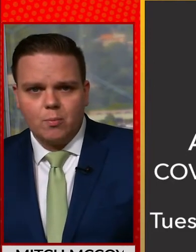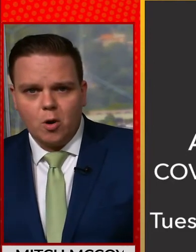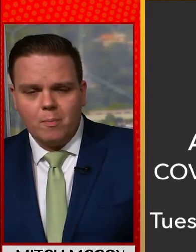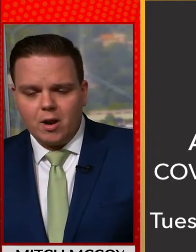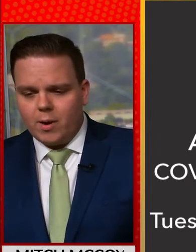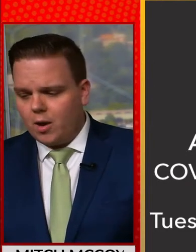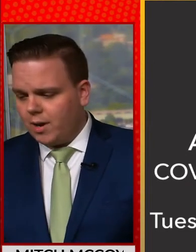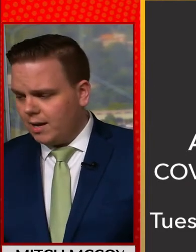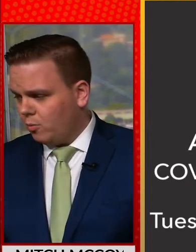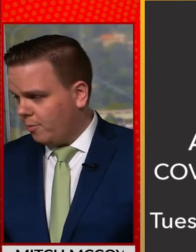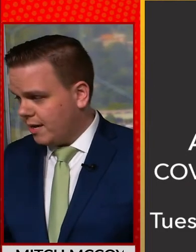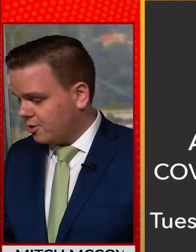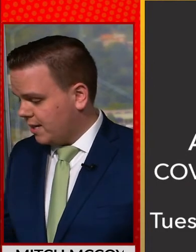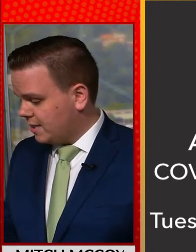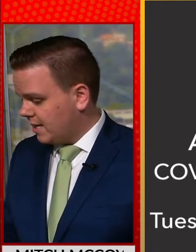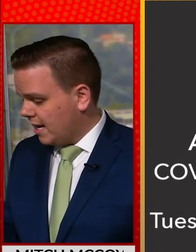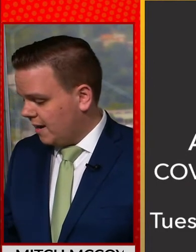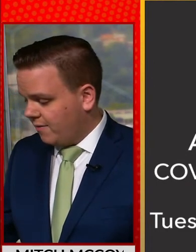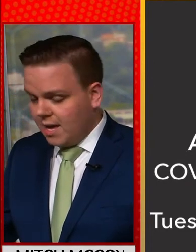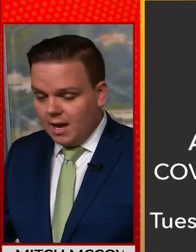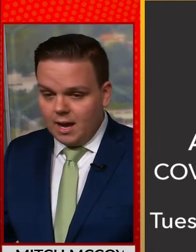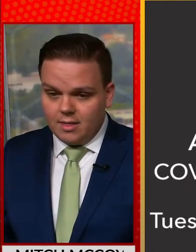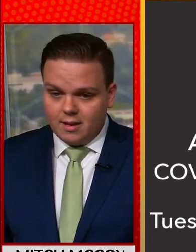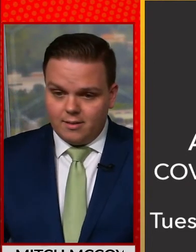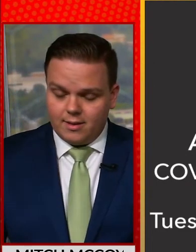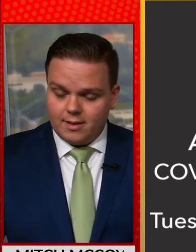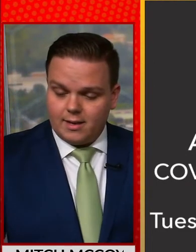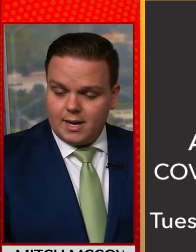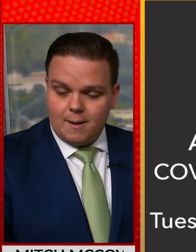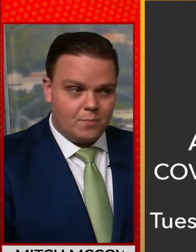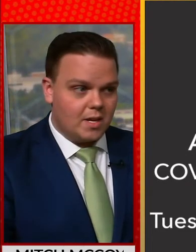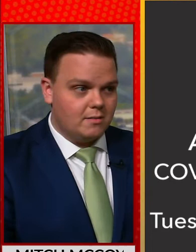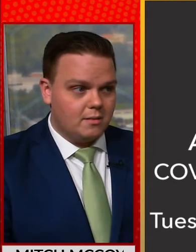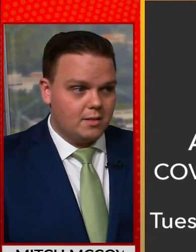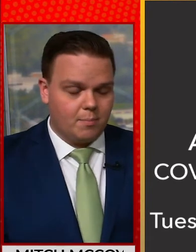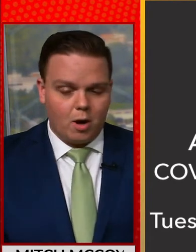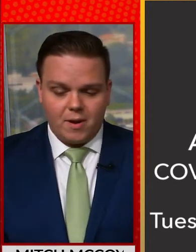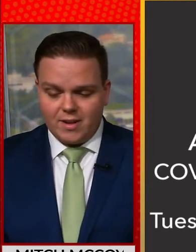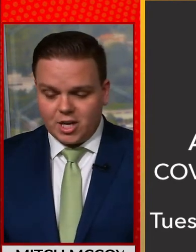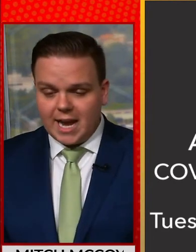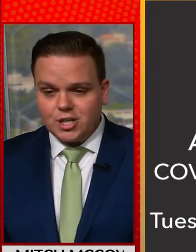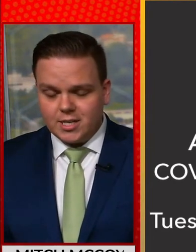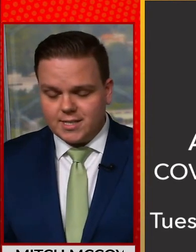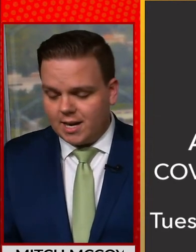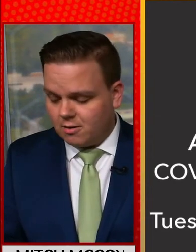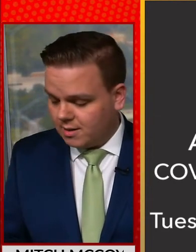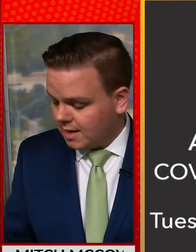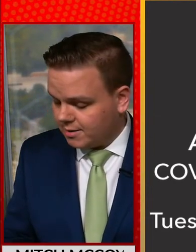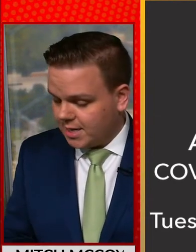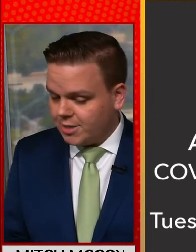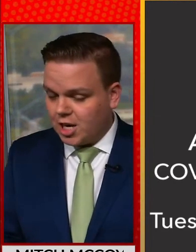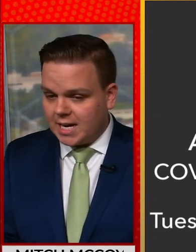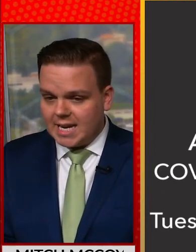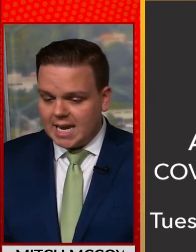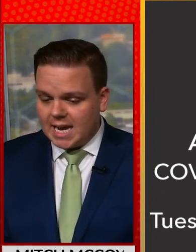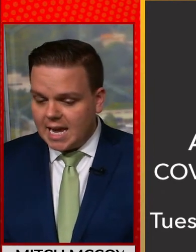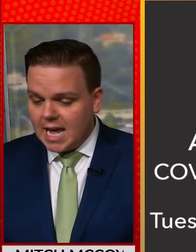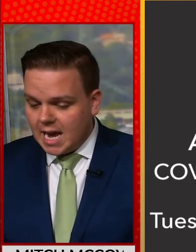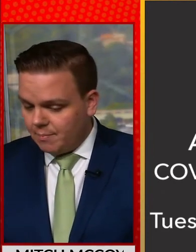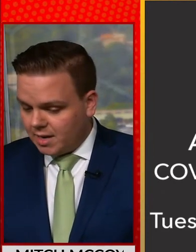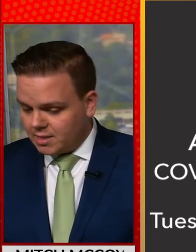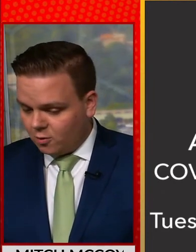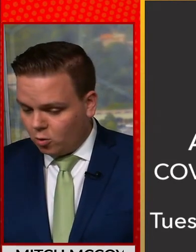Jose Romero. It will be interesting to see if the Department of Education is there, Secretary Johnny